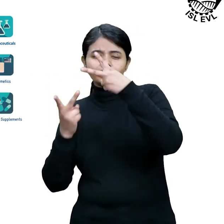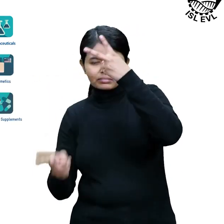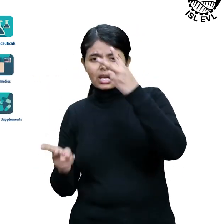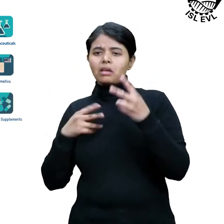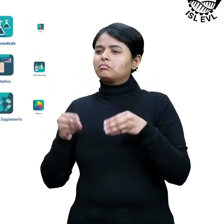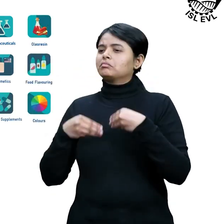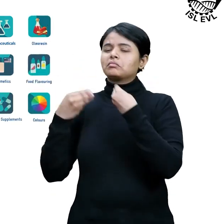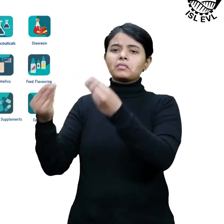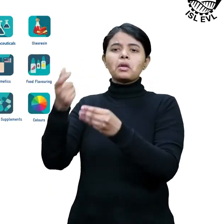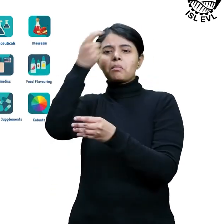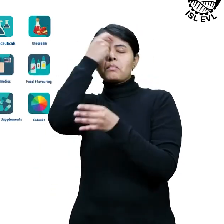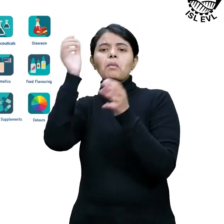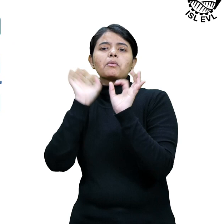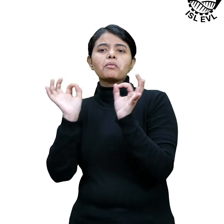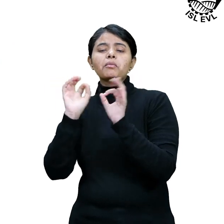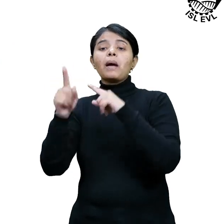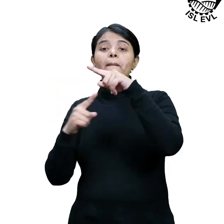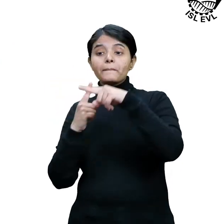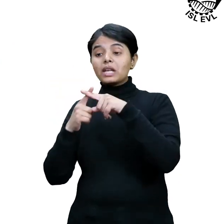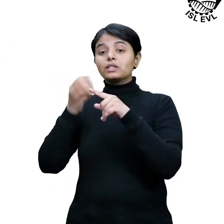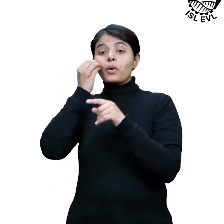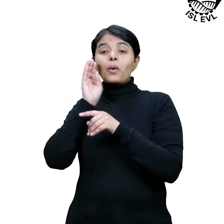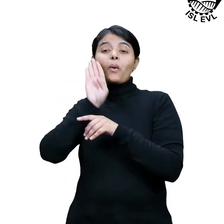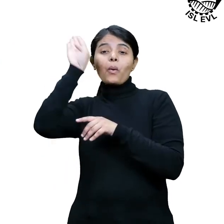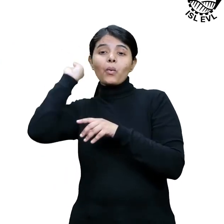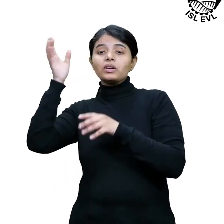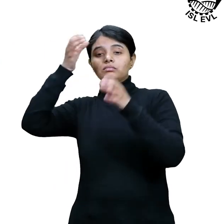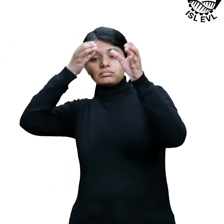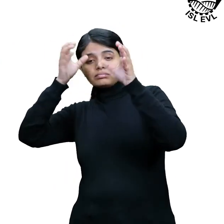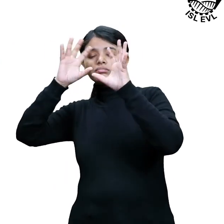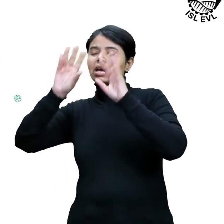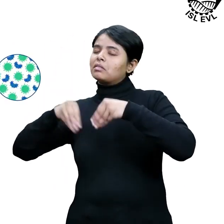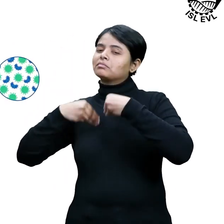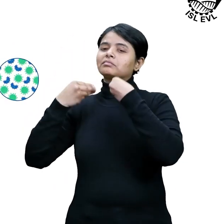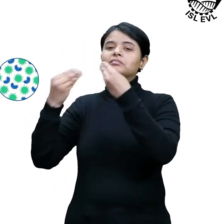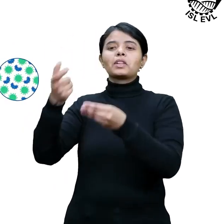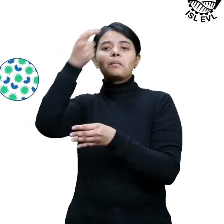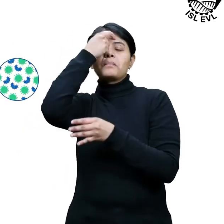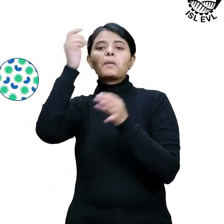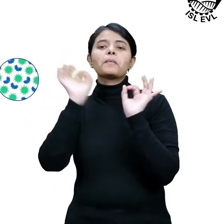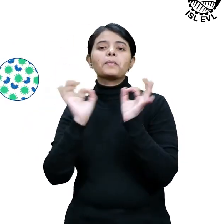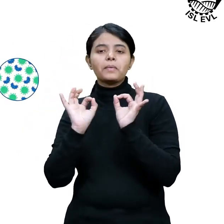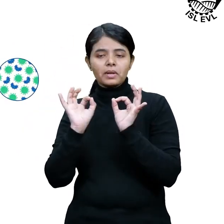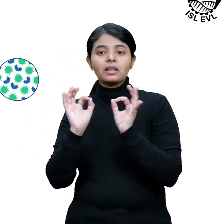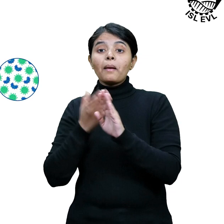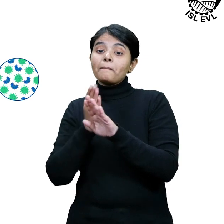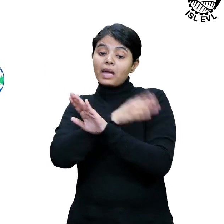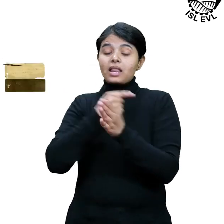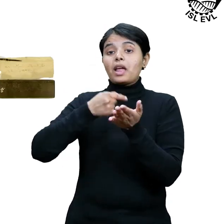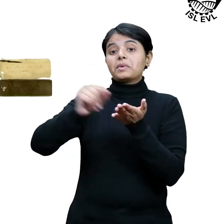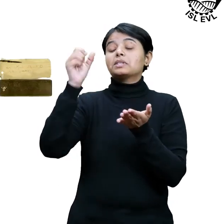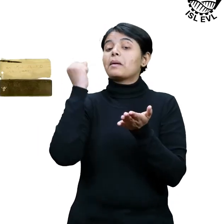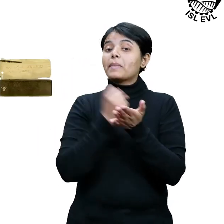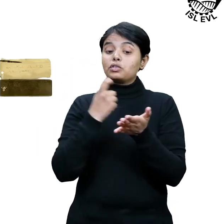nutritional supplements, and others who want to use species of plants, animals, or even microorganisms, or